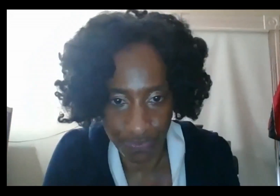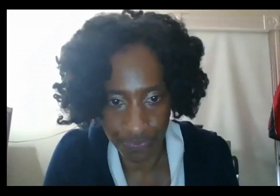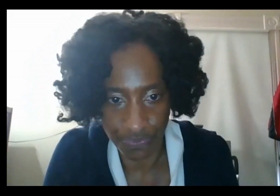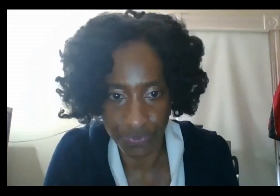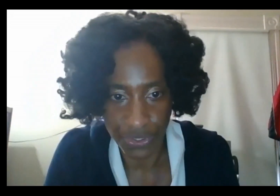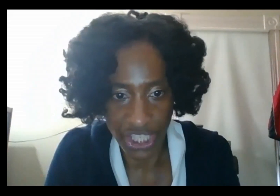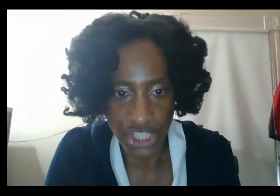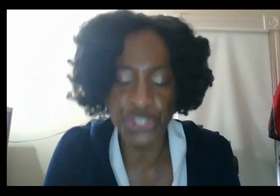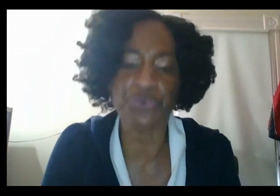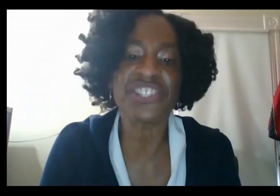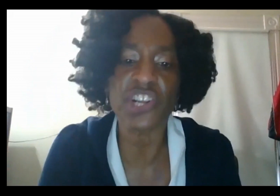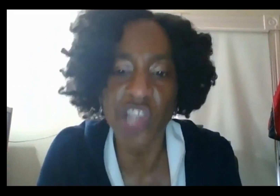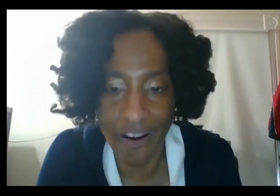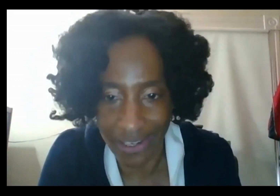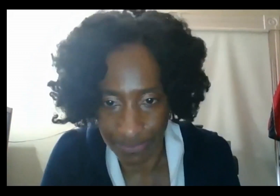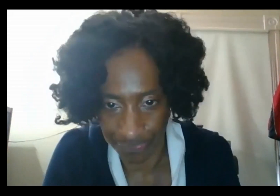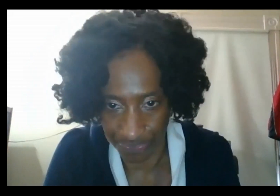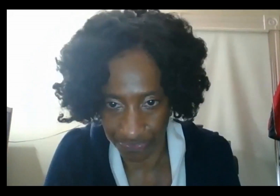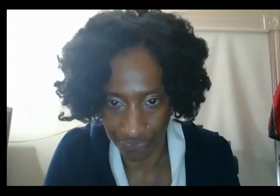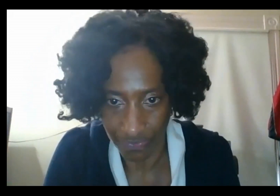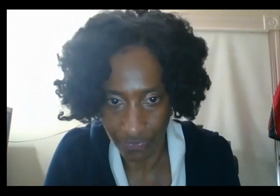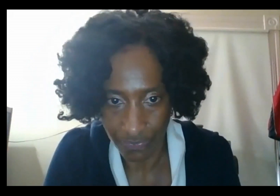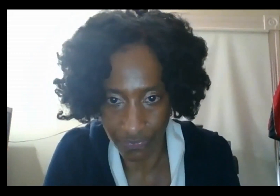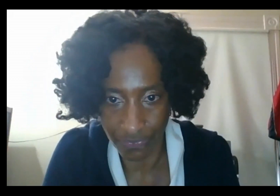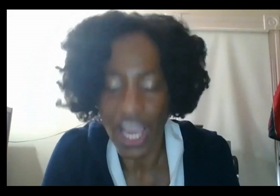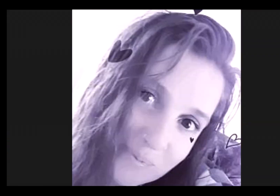you, Teresa Clark,